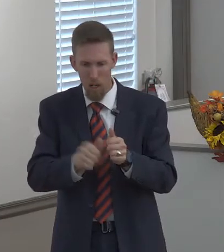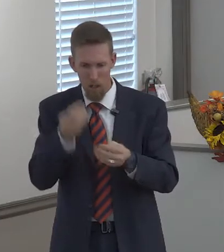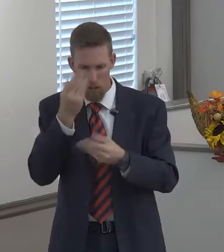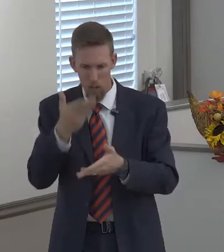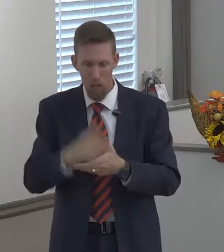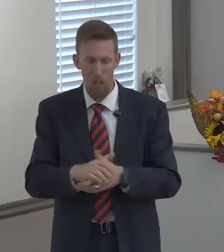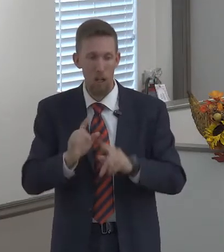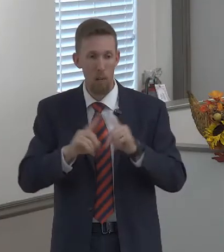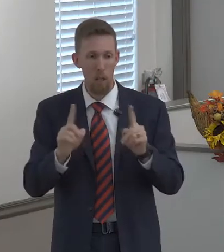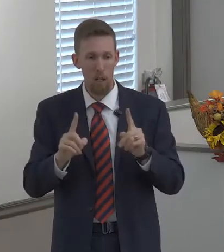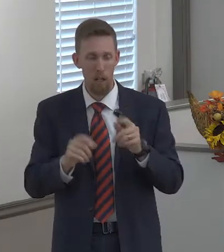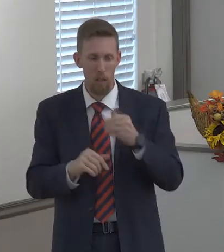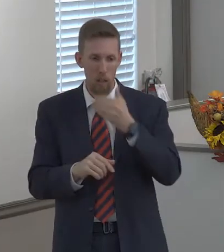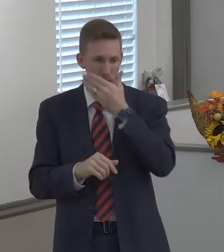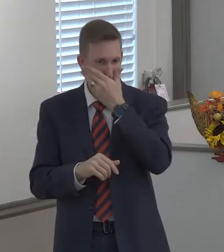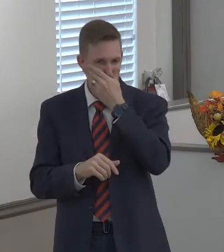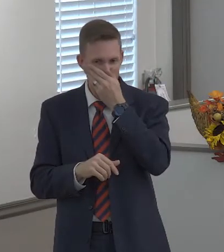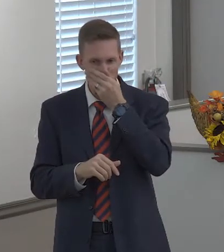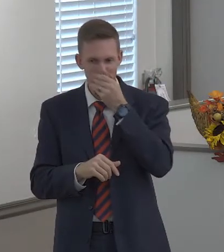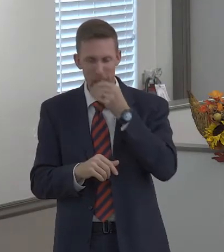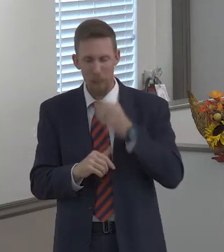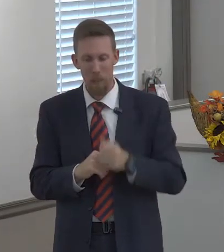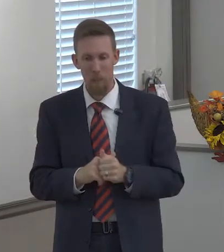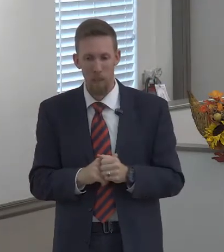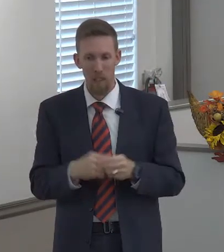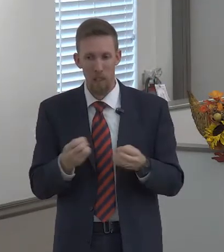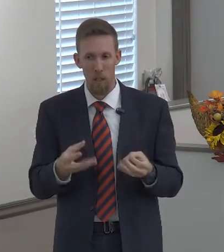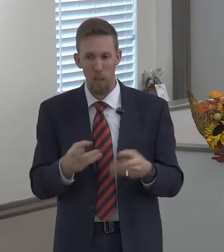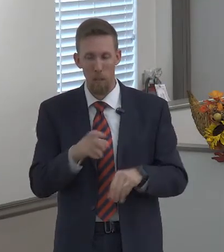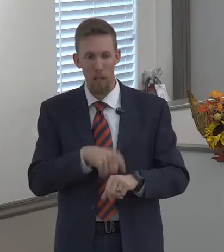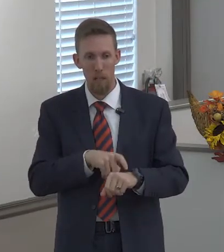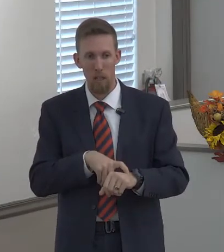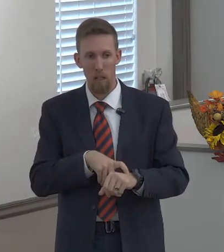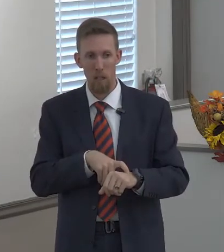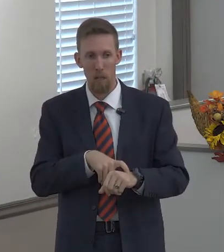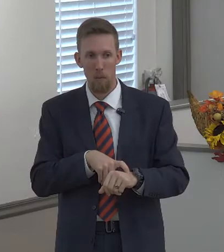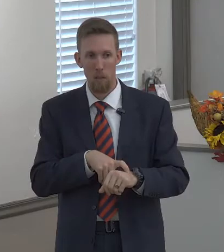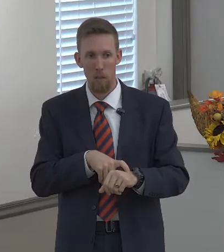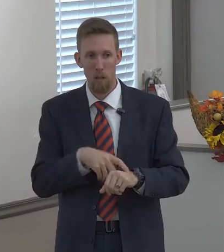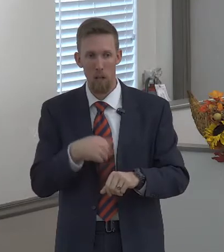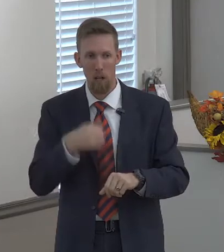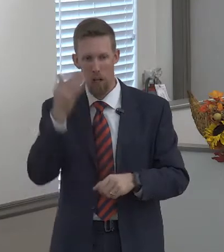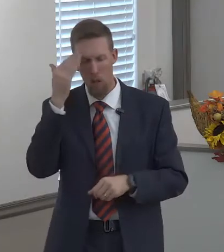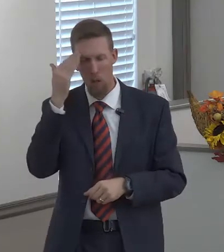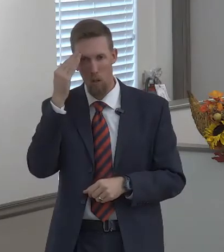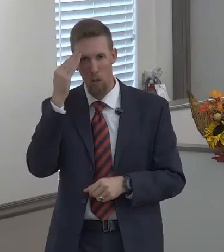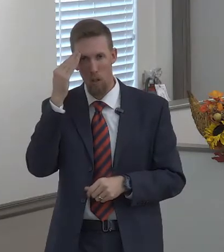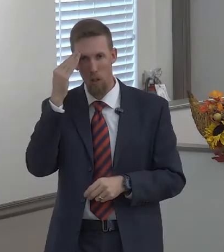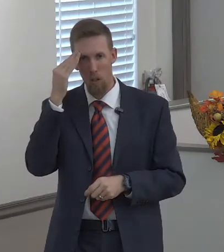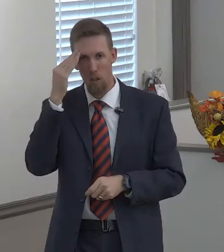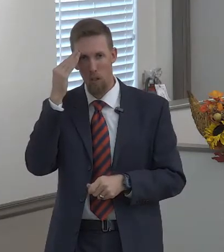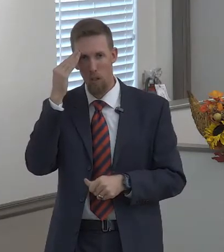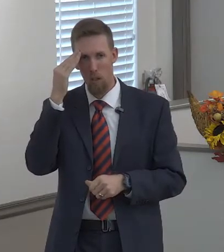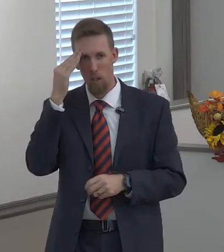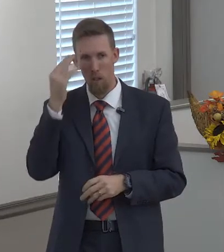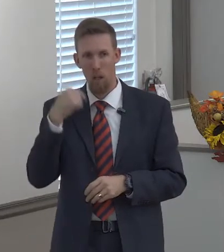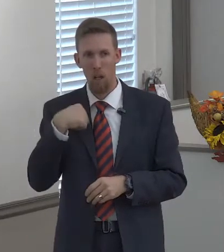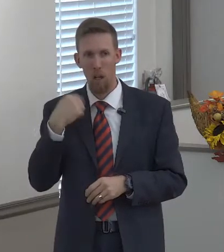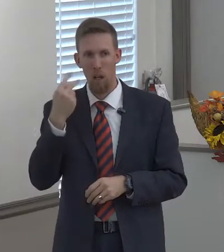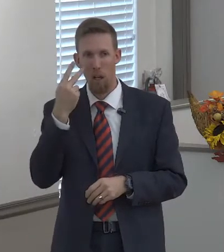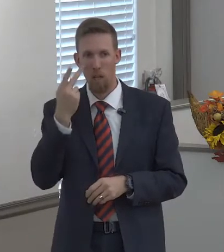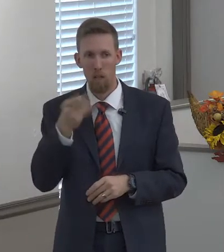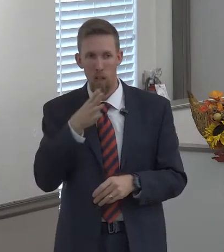I think that we ought to praise God and thank God for the church. It's where we can come and we can learn the Word of God, and we can